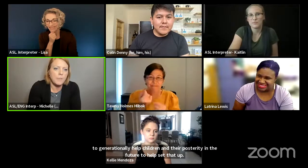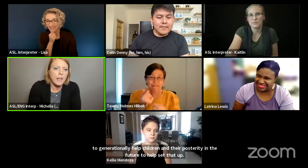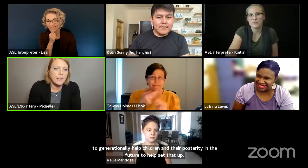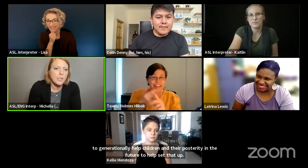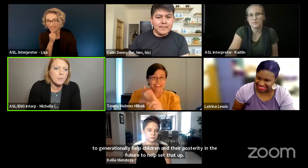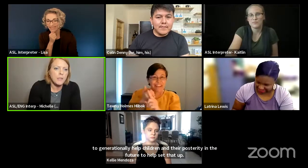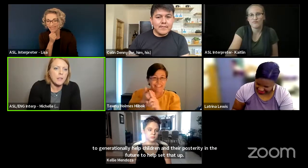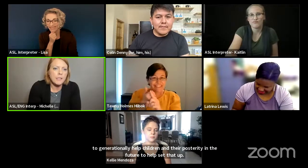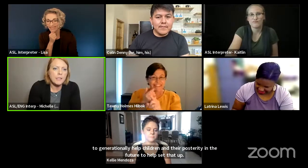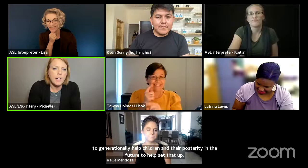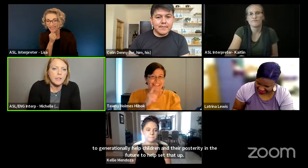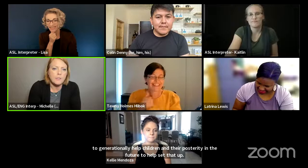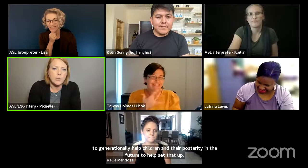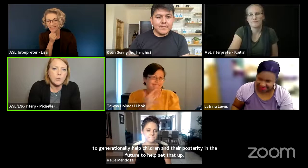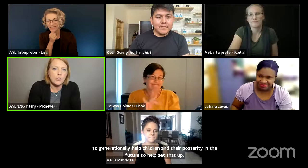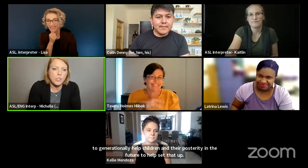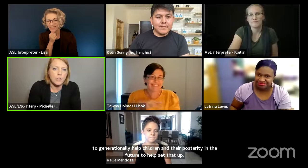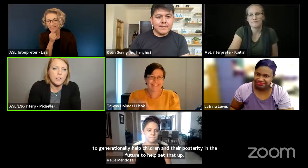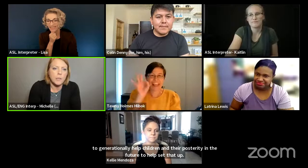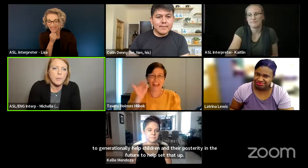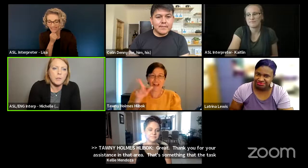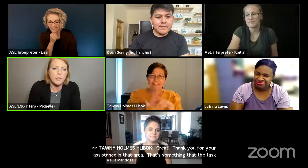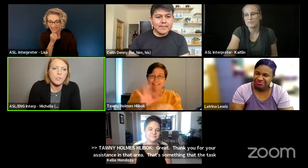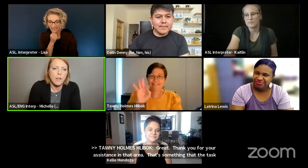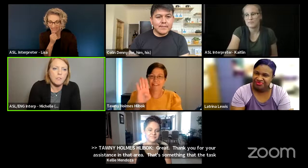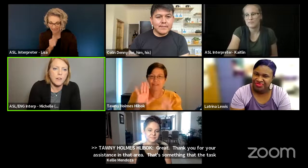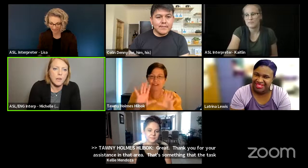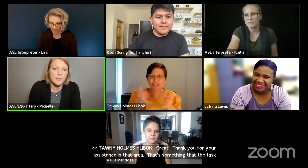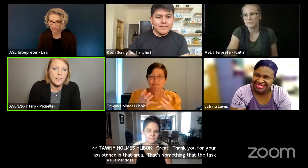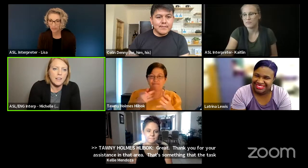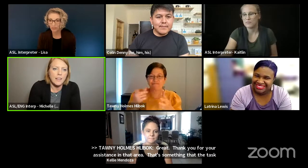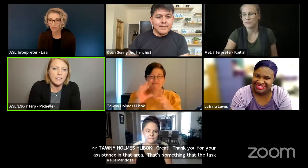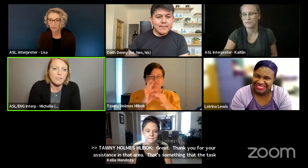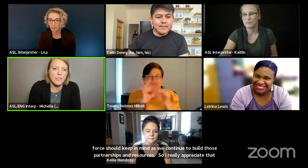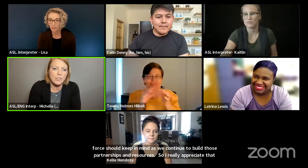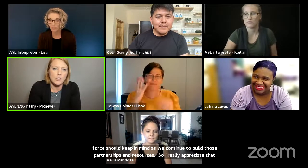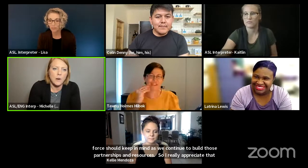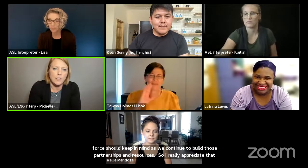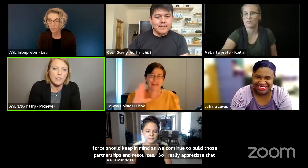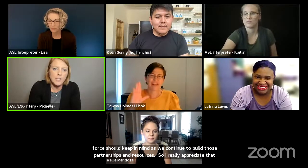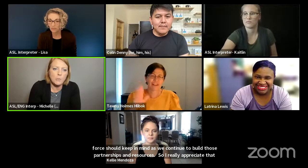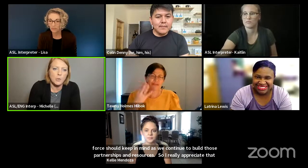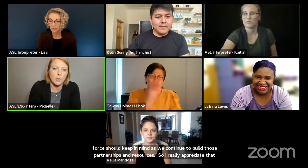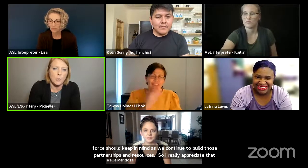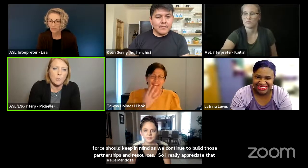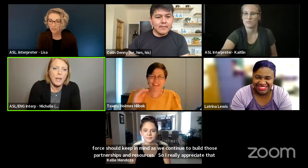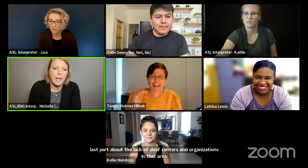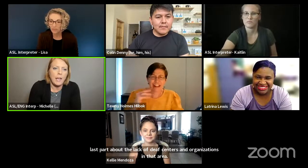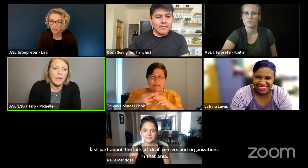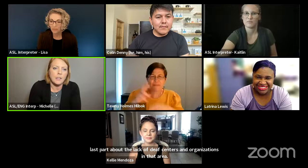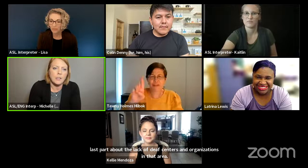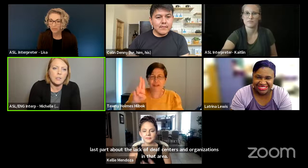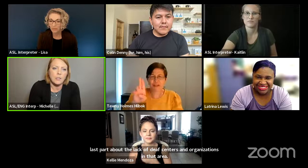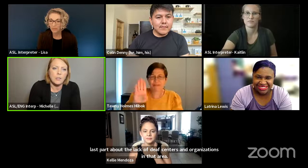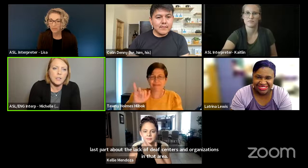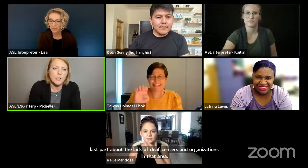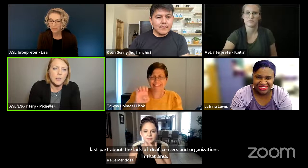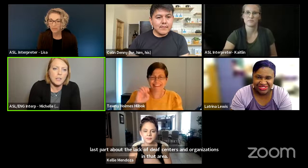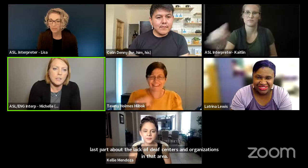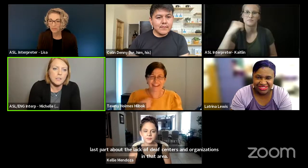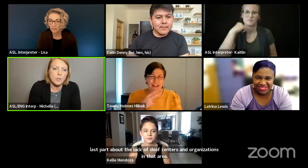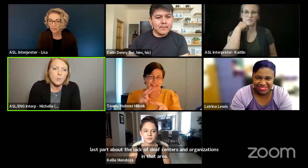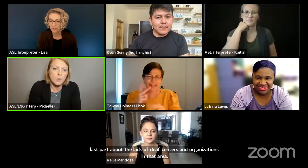that area. Last but not least, Kelly, if you could share a little bit about yourself. I was lucky to find you on the Facebook group, and